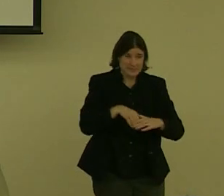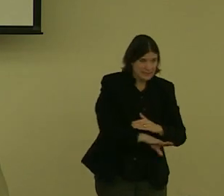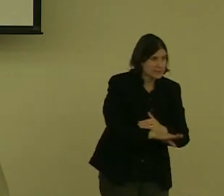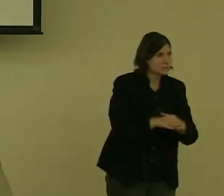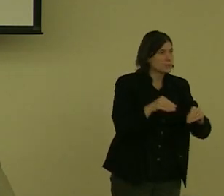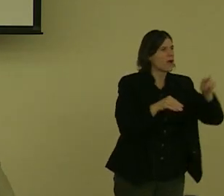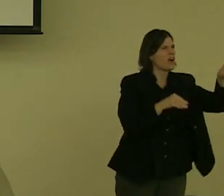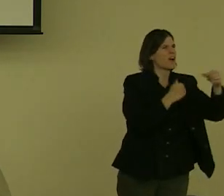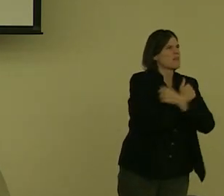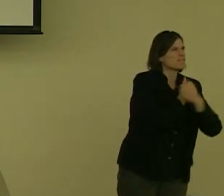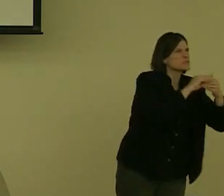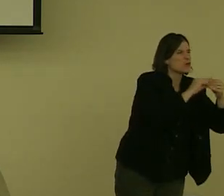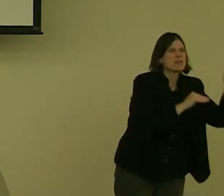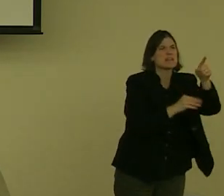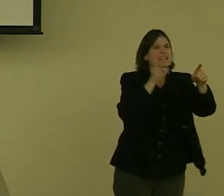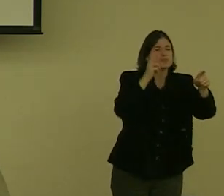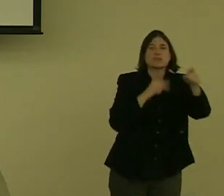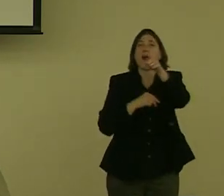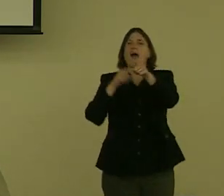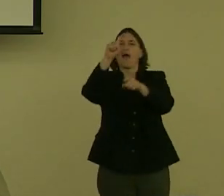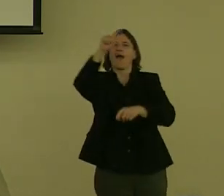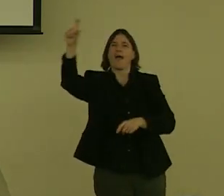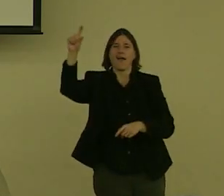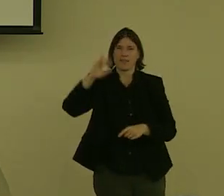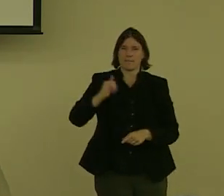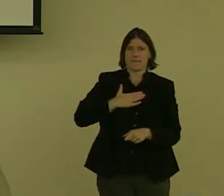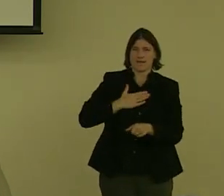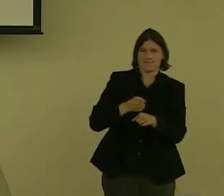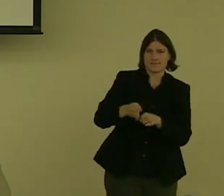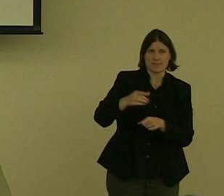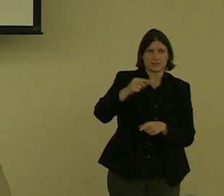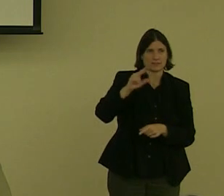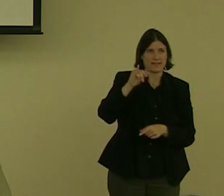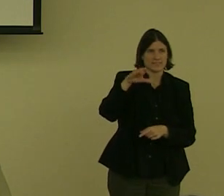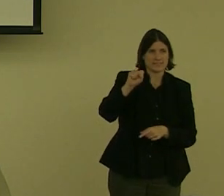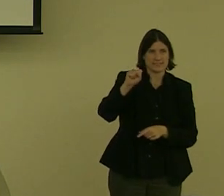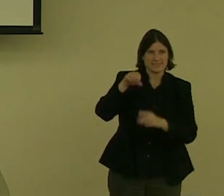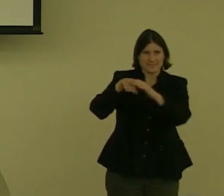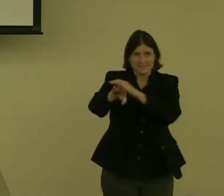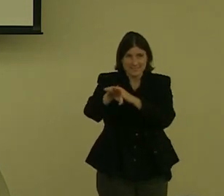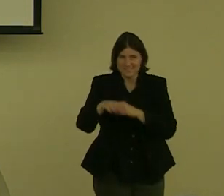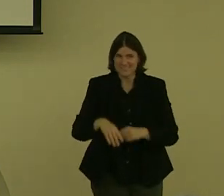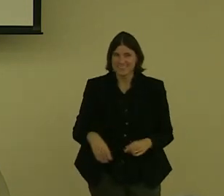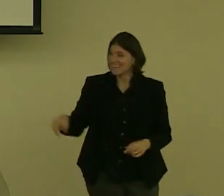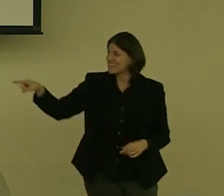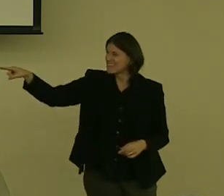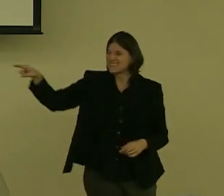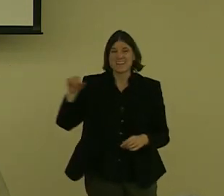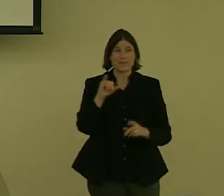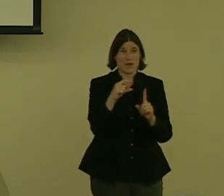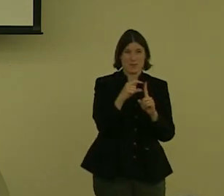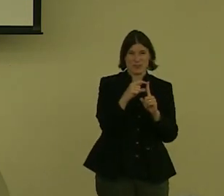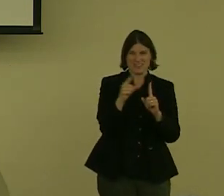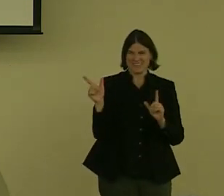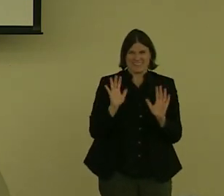Well, okay, I'm the same guy that winces when literally is used wrong. So when I hear graphic novel, and I go, well, is this a